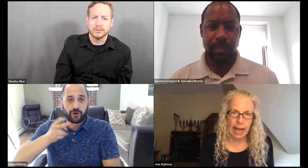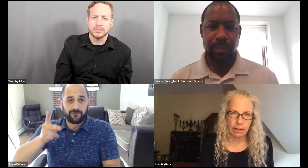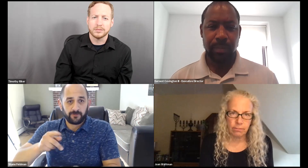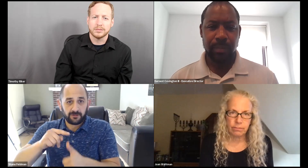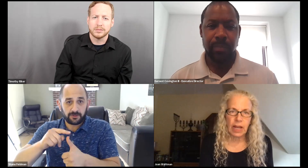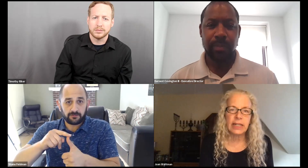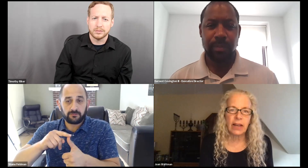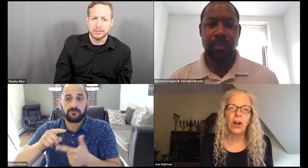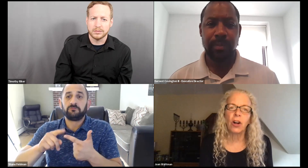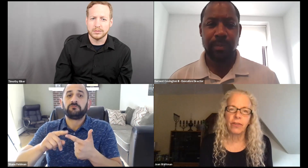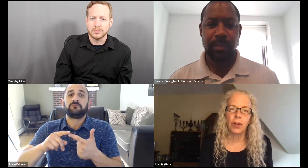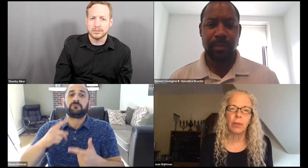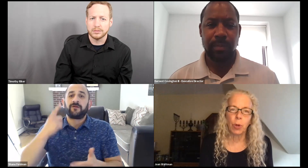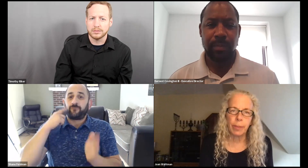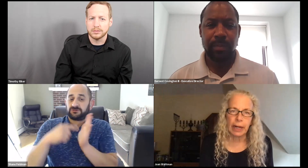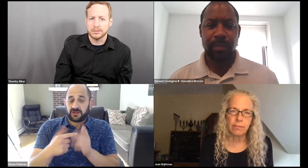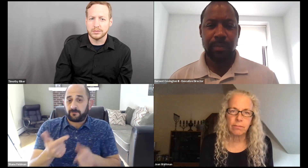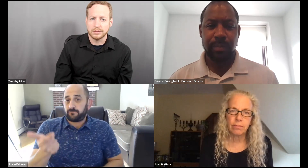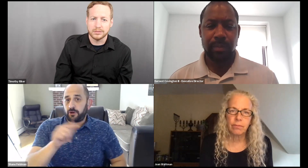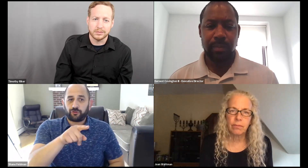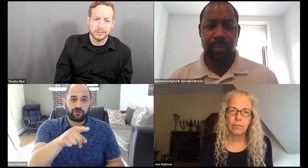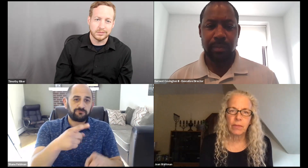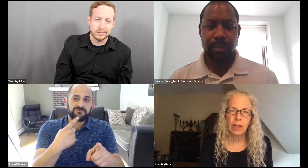employment data on deaf and hard of hearing employment.